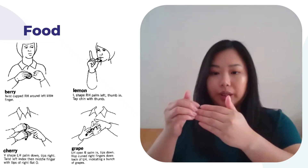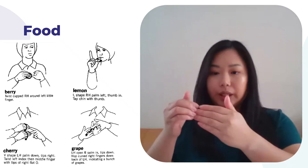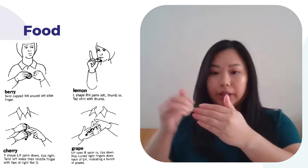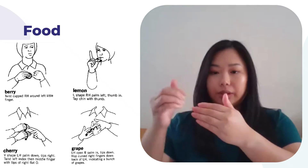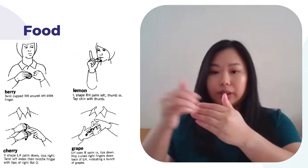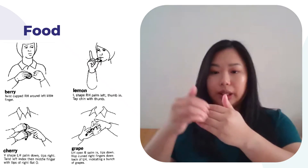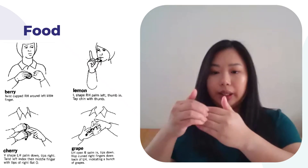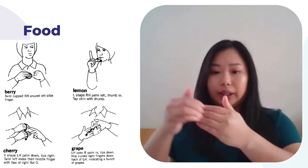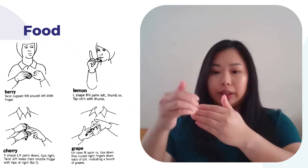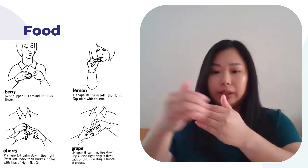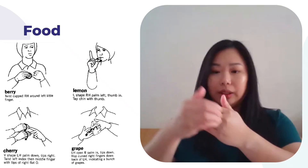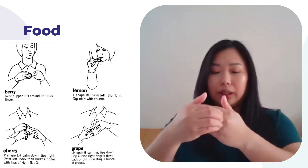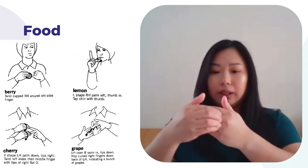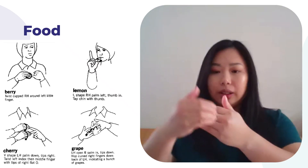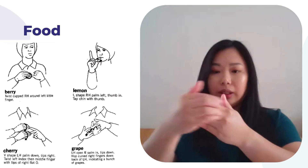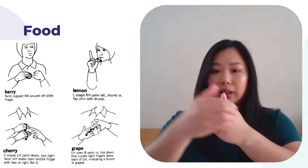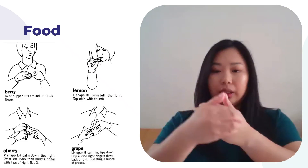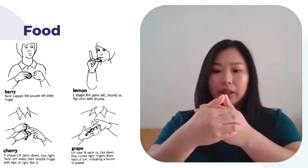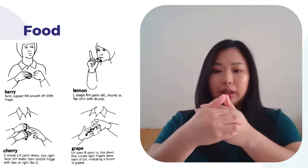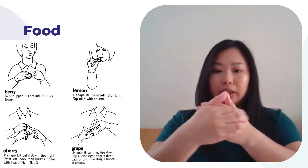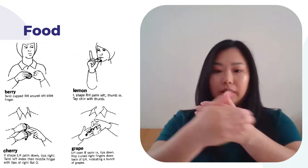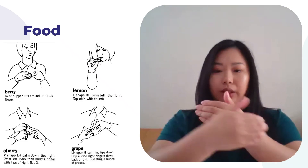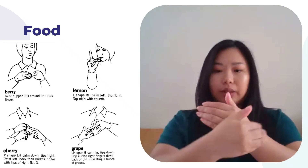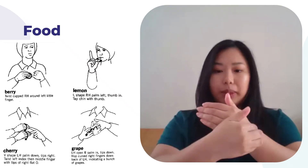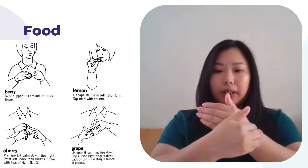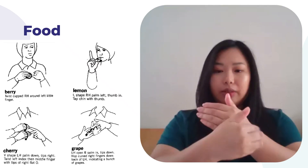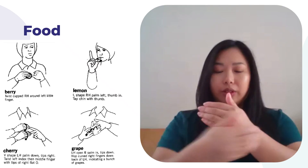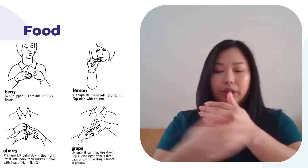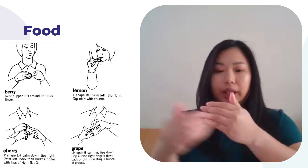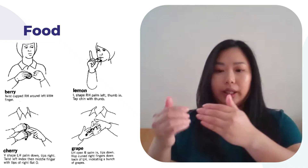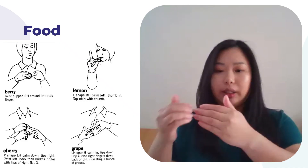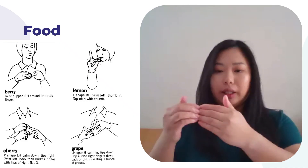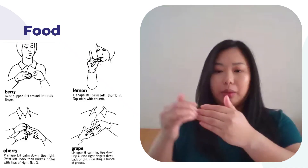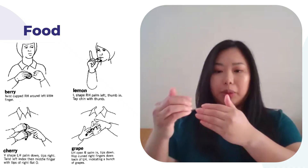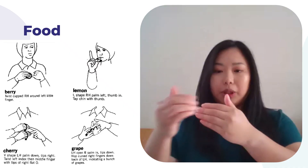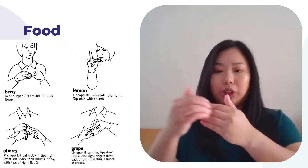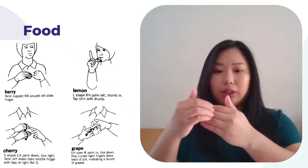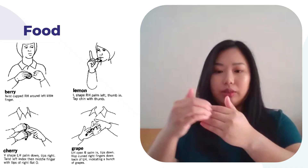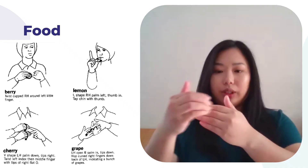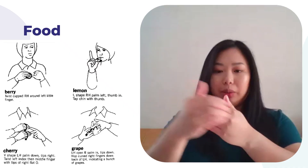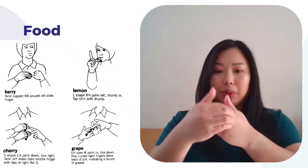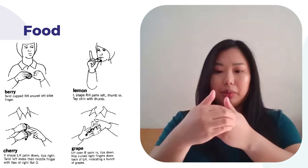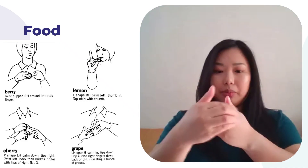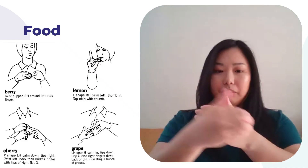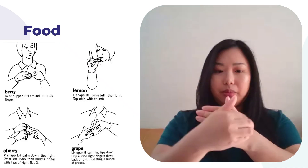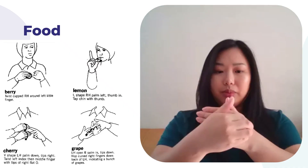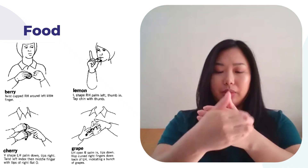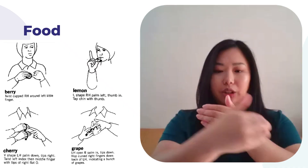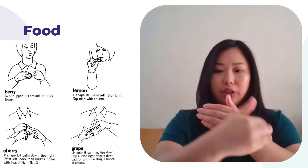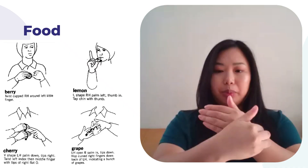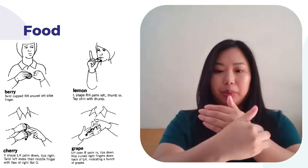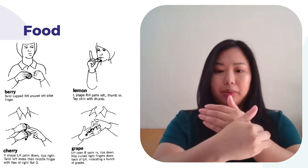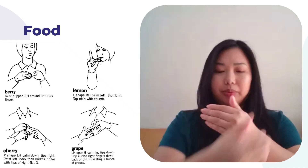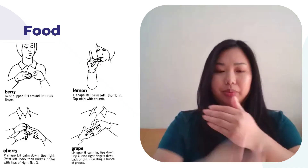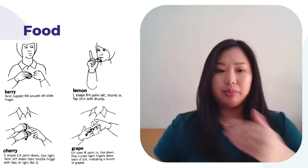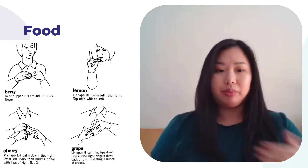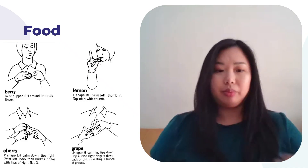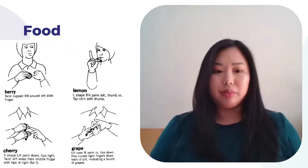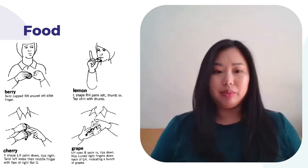You're gonna outline along the back of your hand like the bunches of grape. Grape.